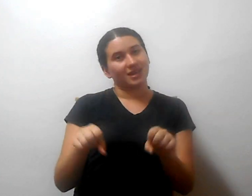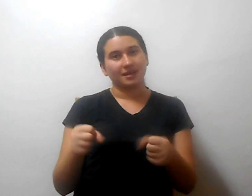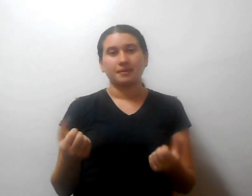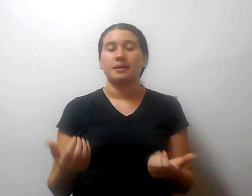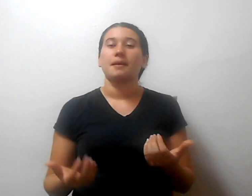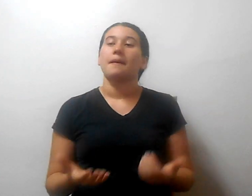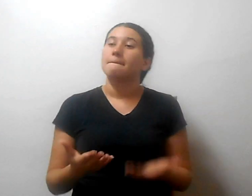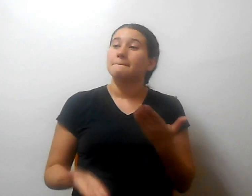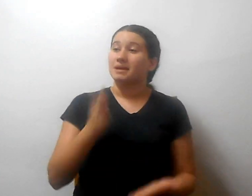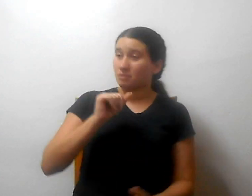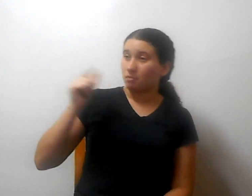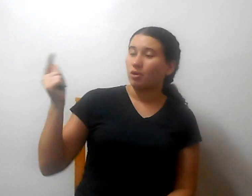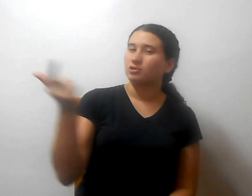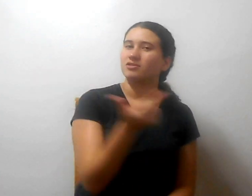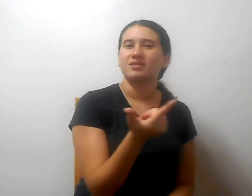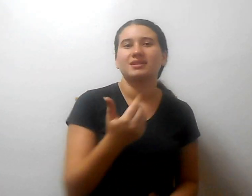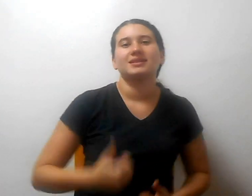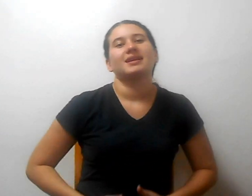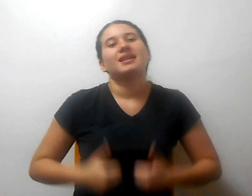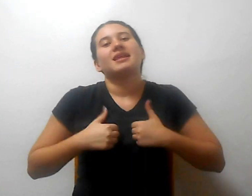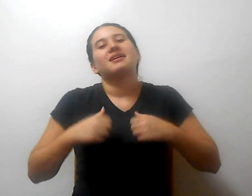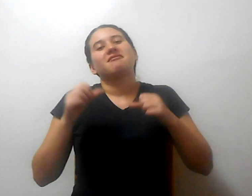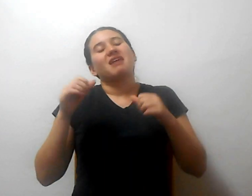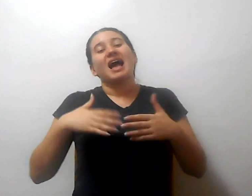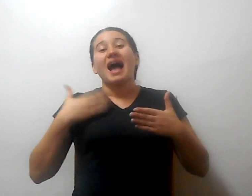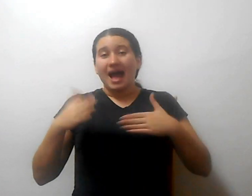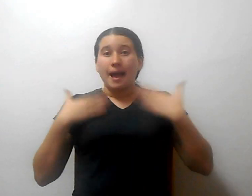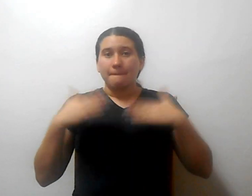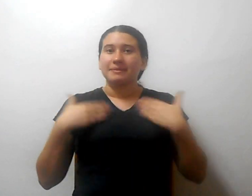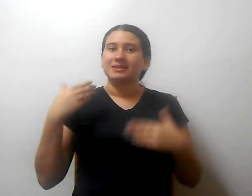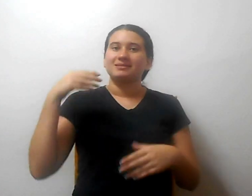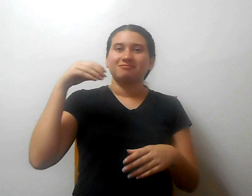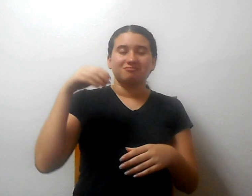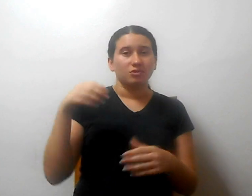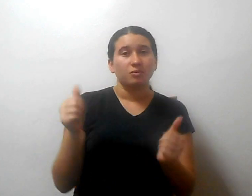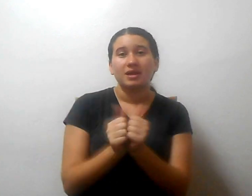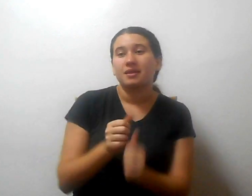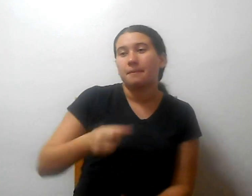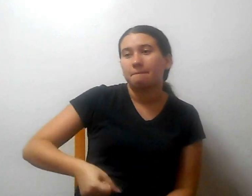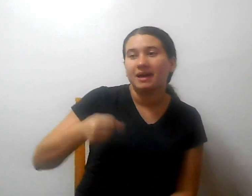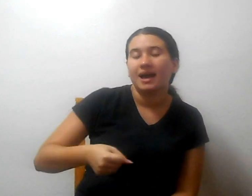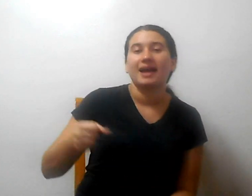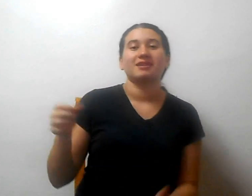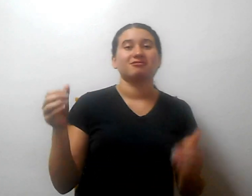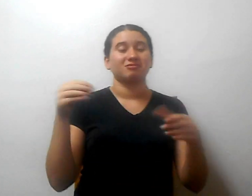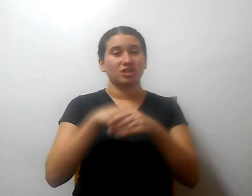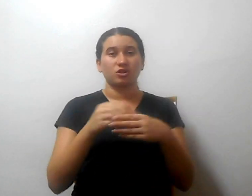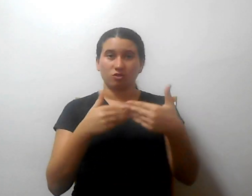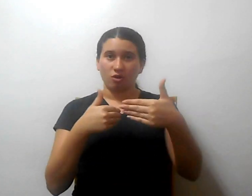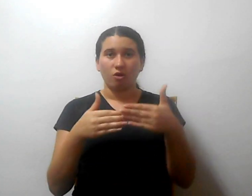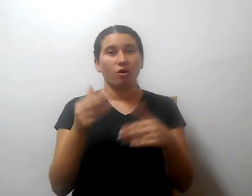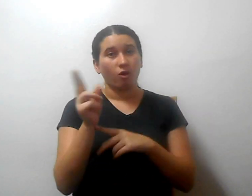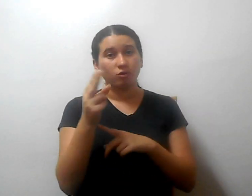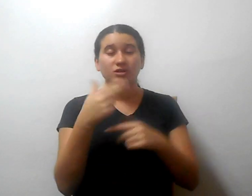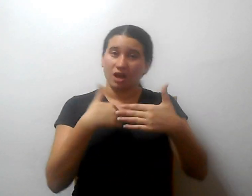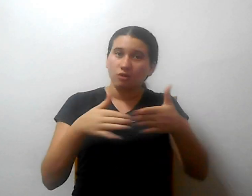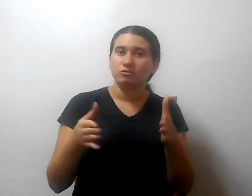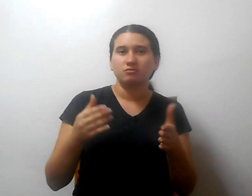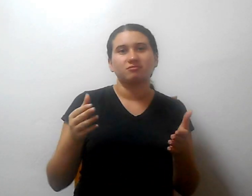us, are here pretty happily for a bunch of days with a couple bags, maybe a small space, hotel room. So when you go home and you walk through your